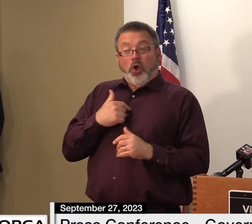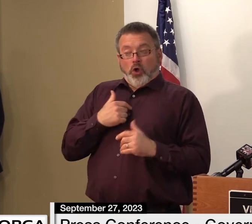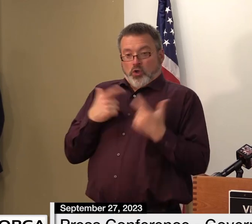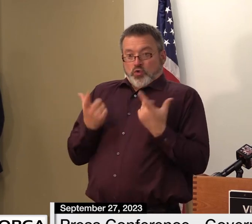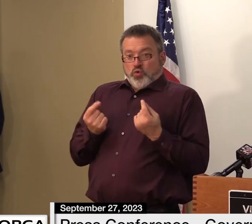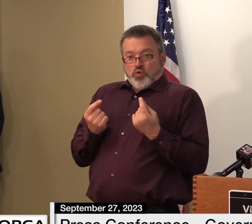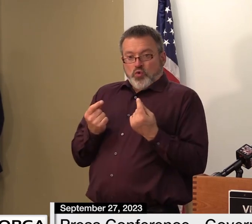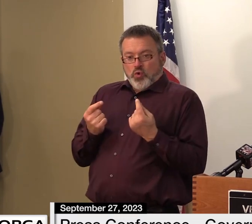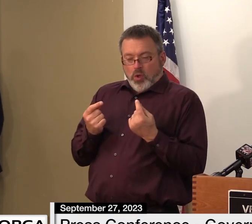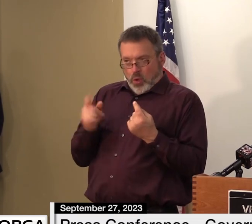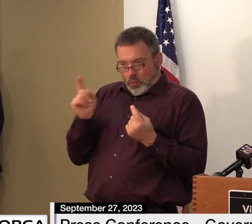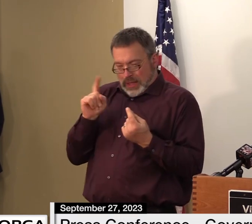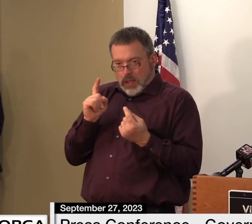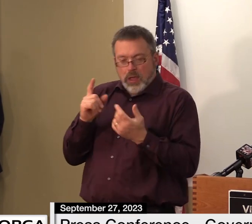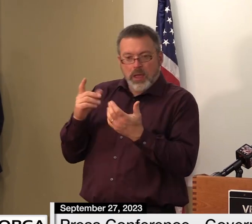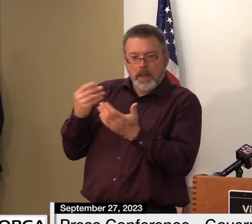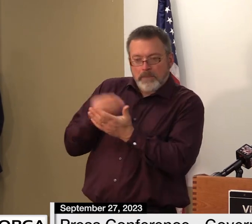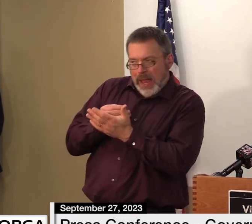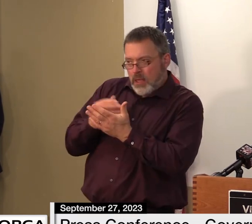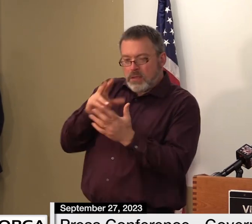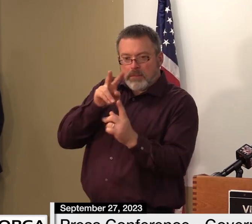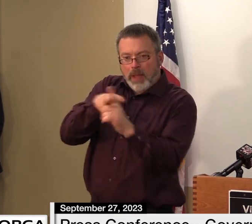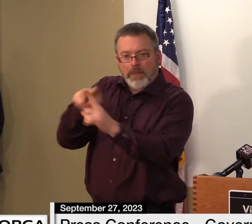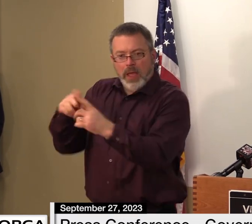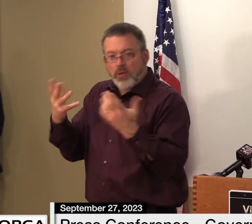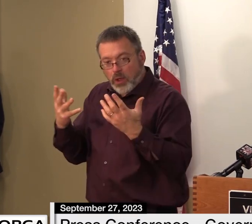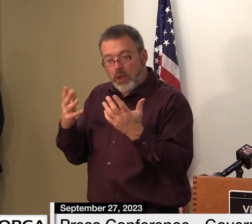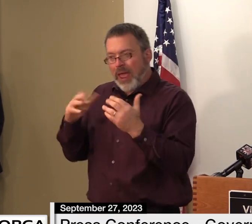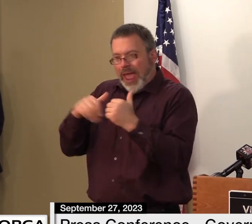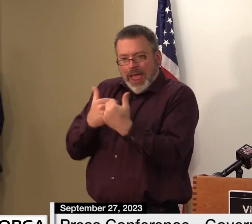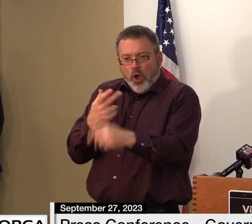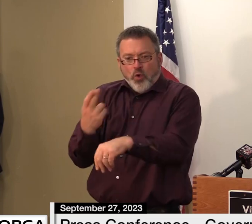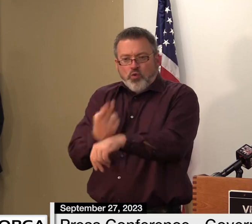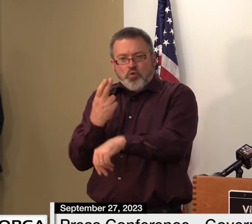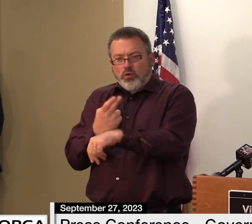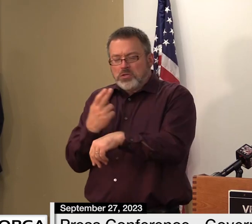time before we actually draw down that funding with FEMA.